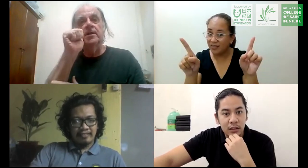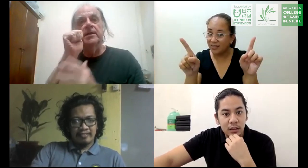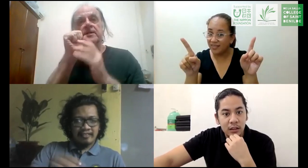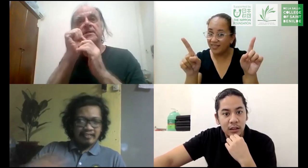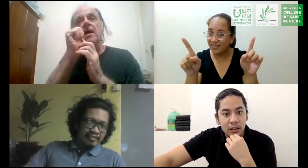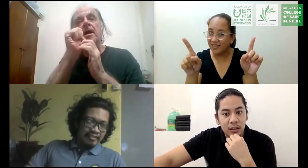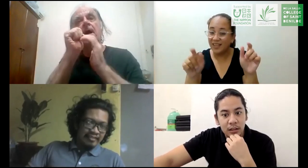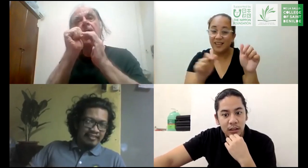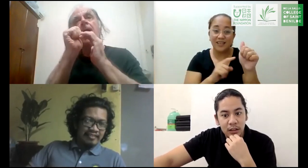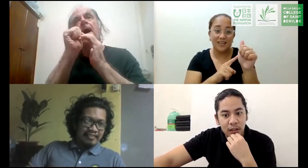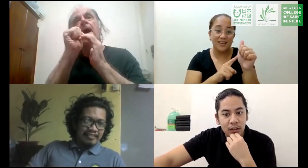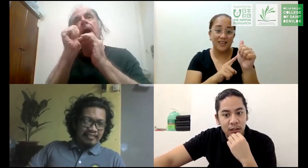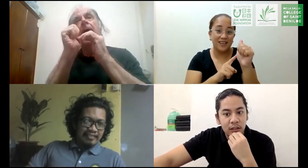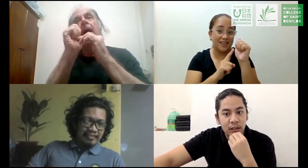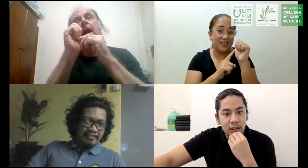This one is